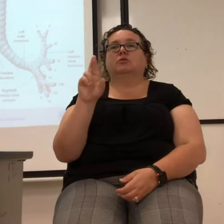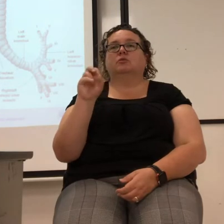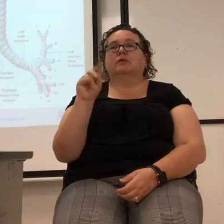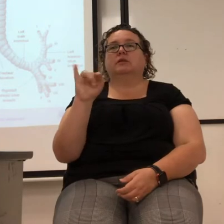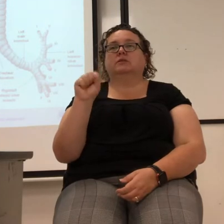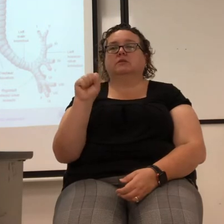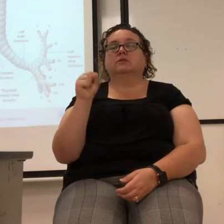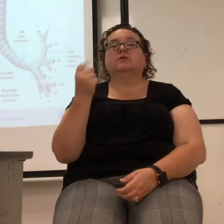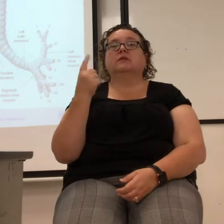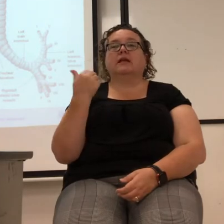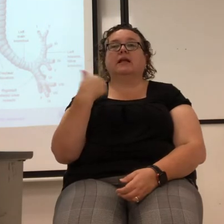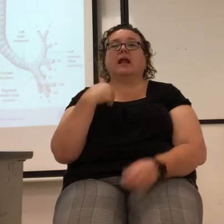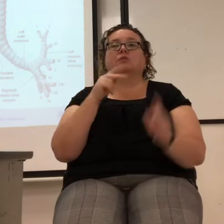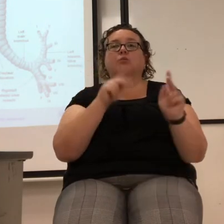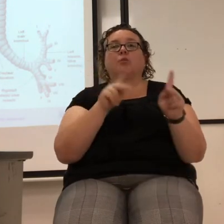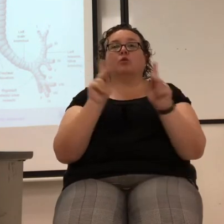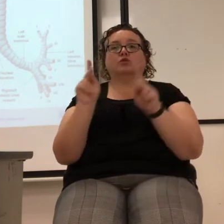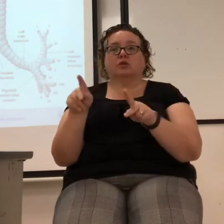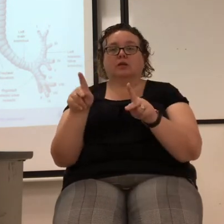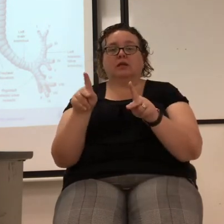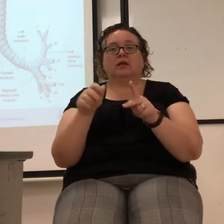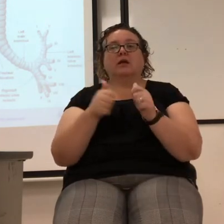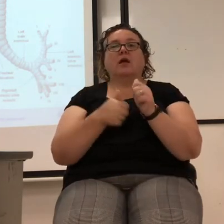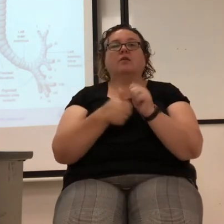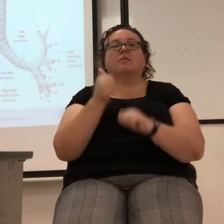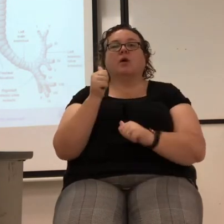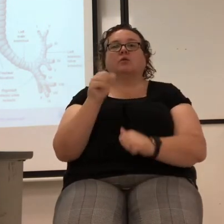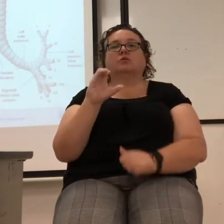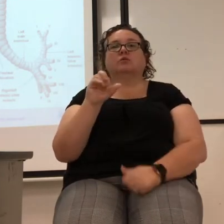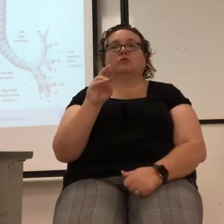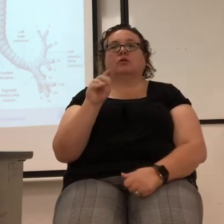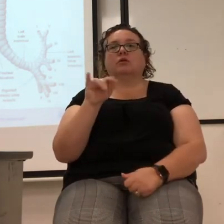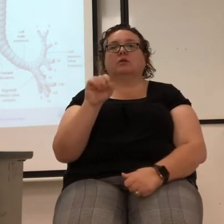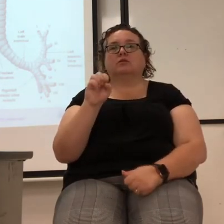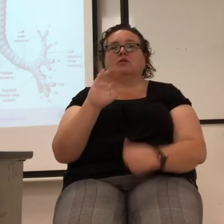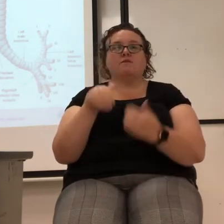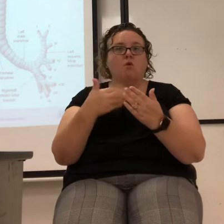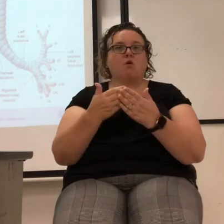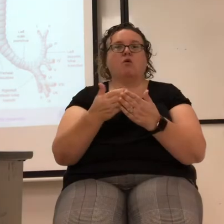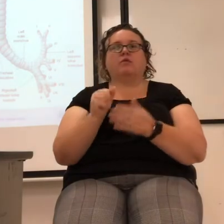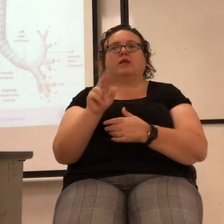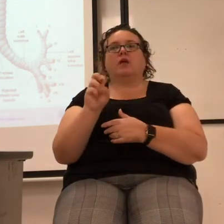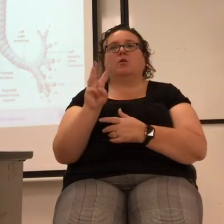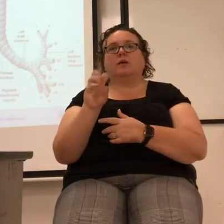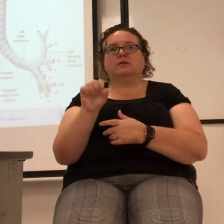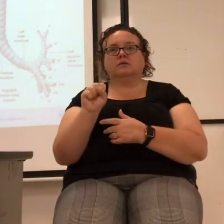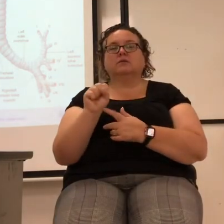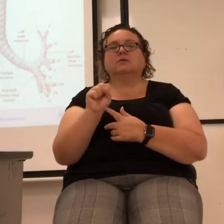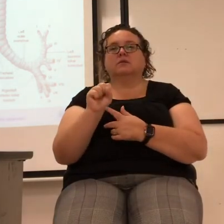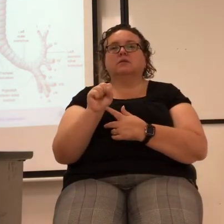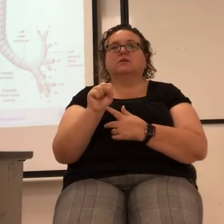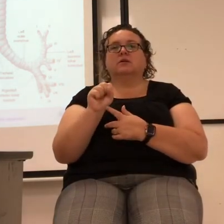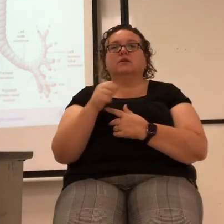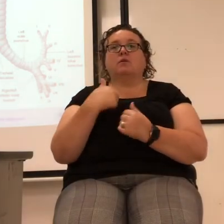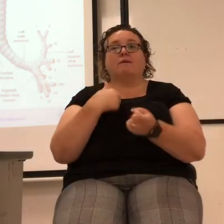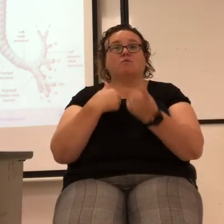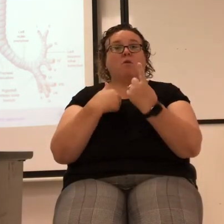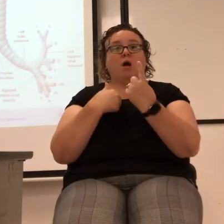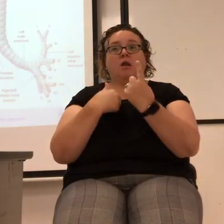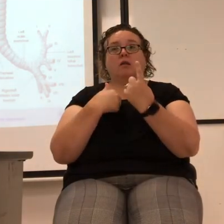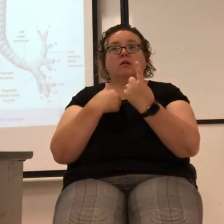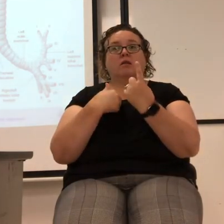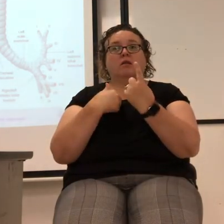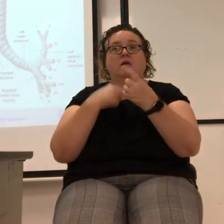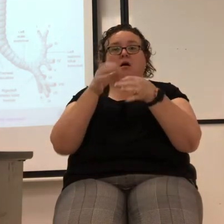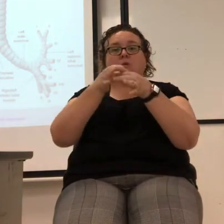The trachea has proportionally the most cartilage out of all the airways. Okay, it's you got one of them,